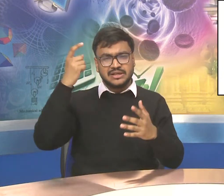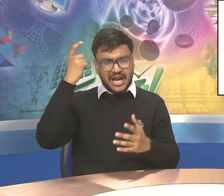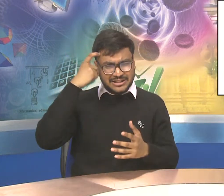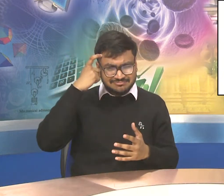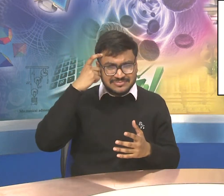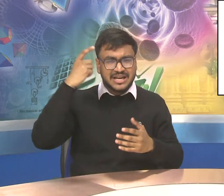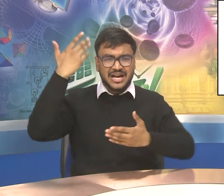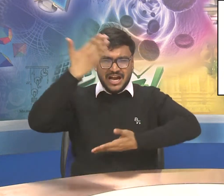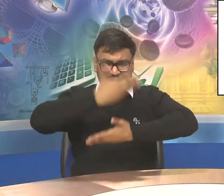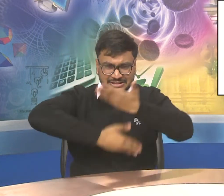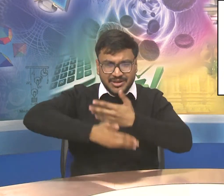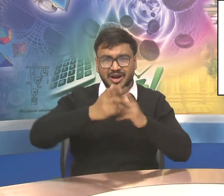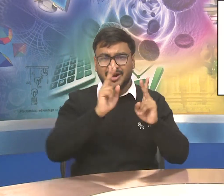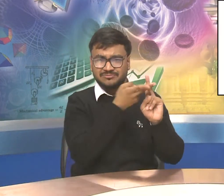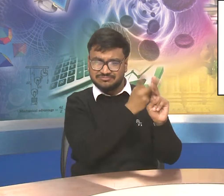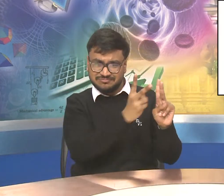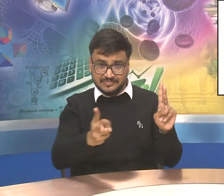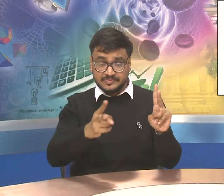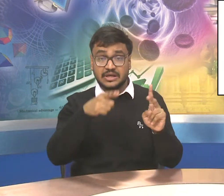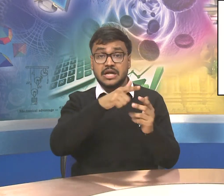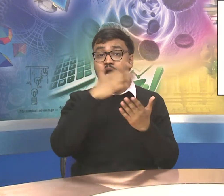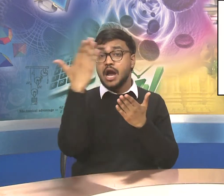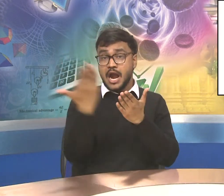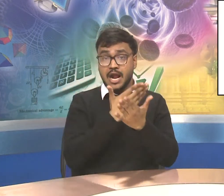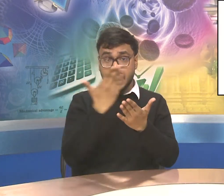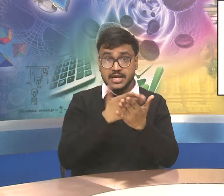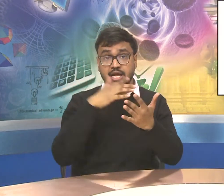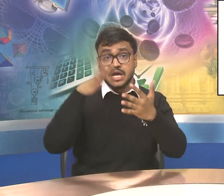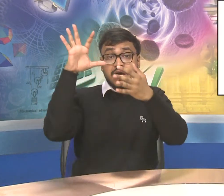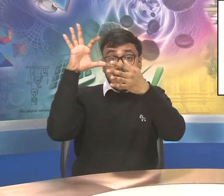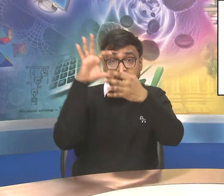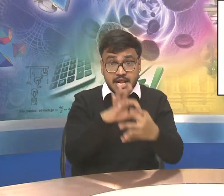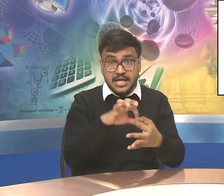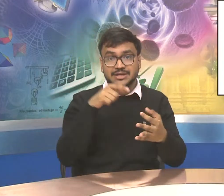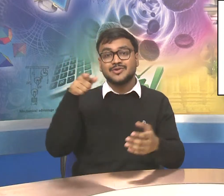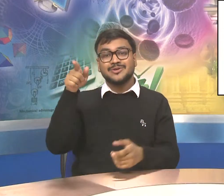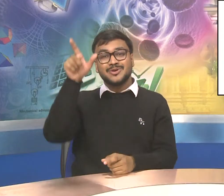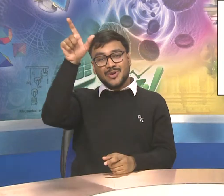Academic, public and special libraries offer these services.